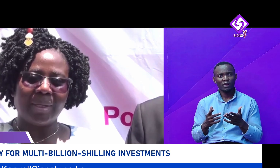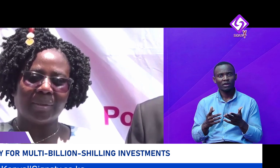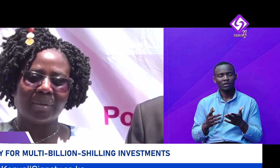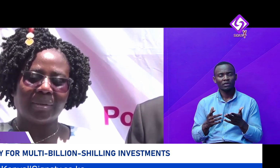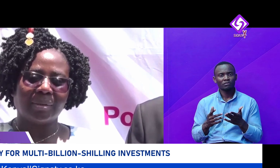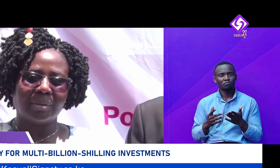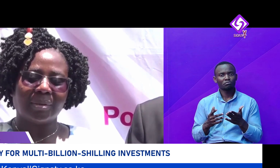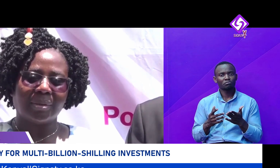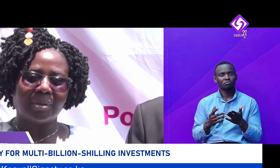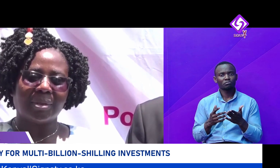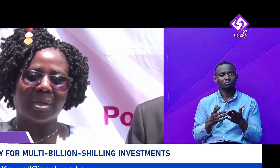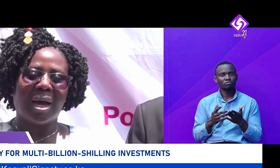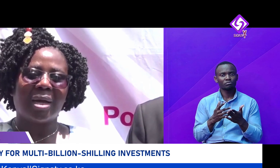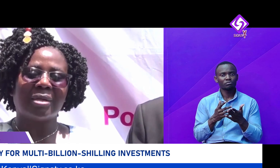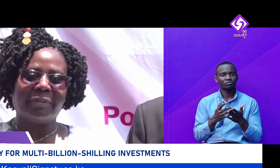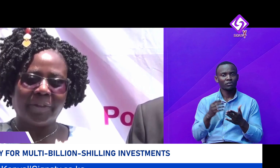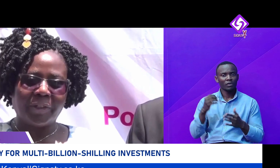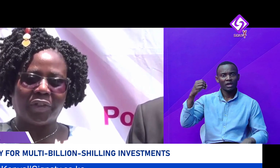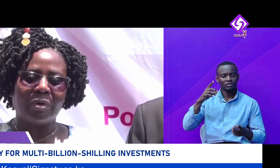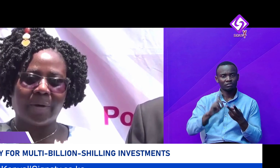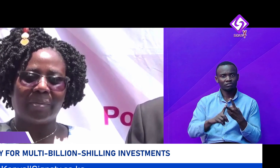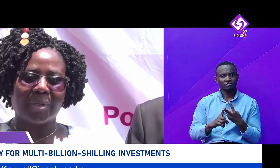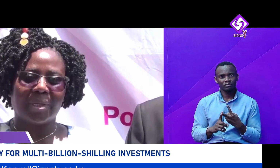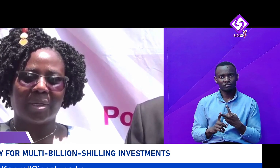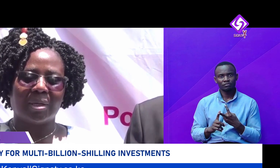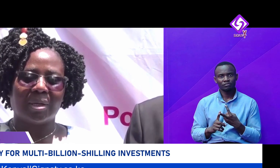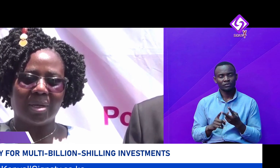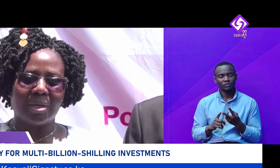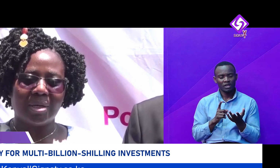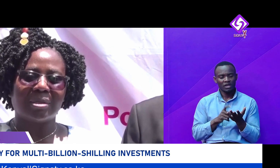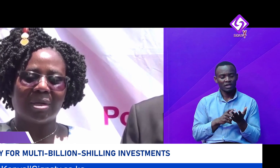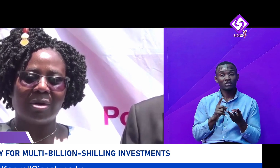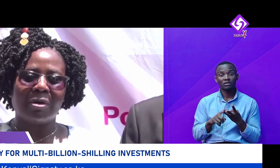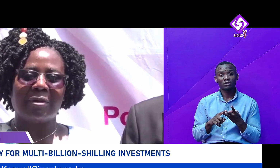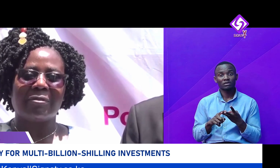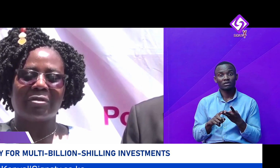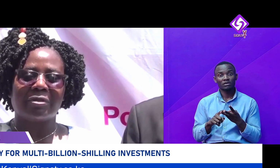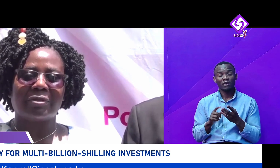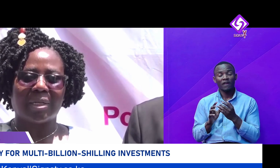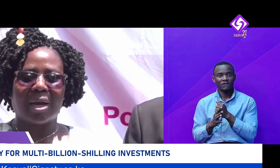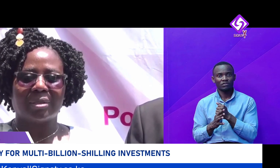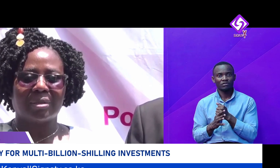rice farming, and fish, blue economy, is low-lying fruit for Siaya